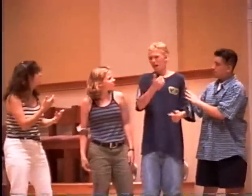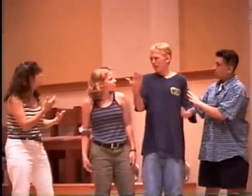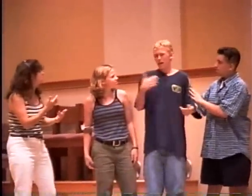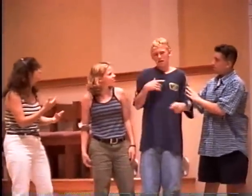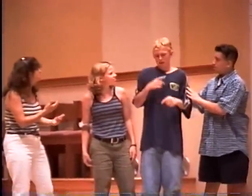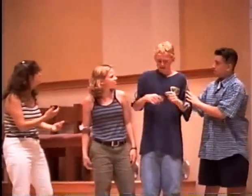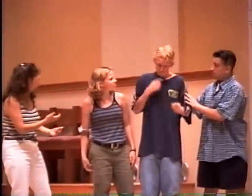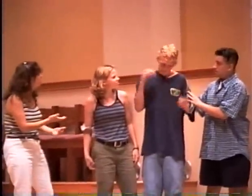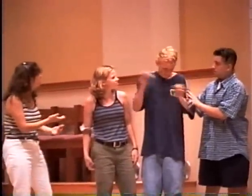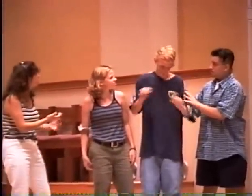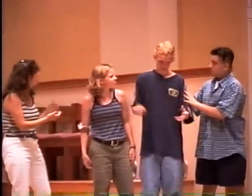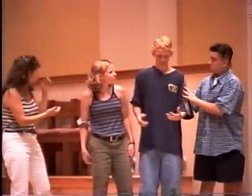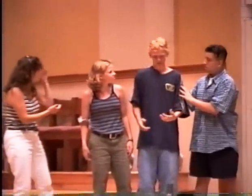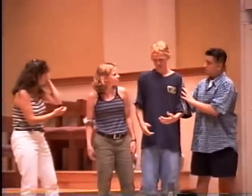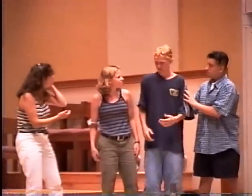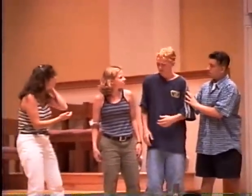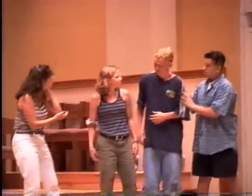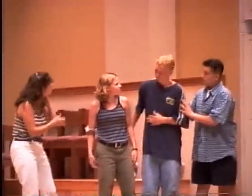I'm so depressed. I can't say anything.